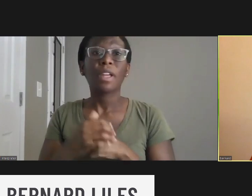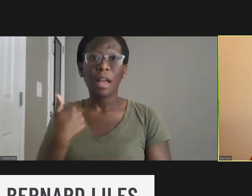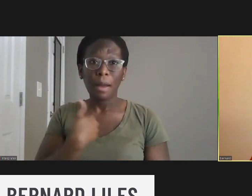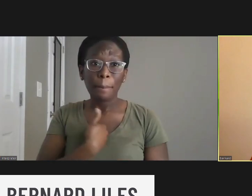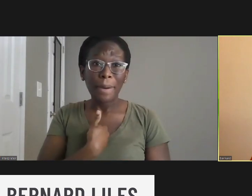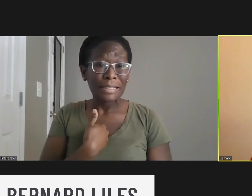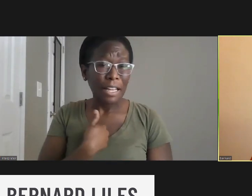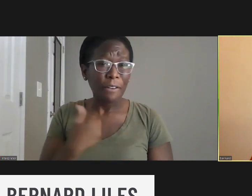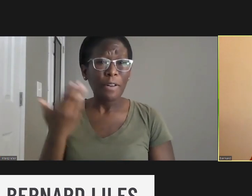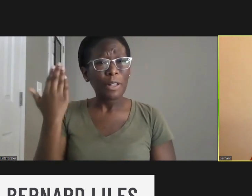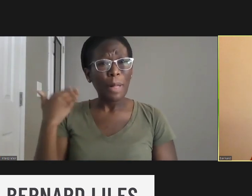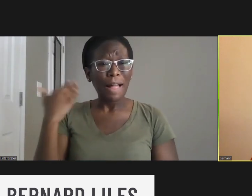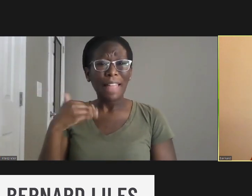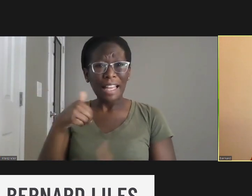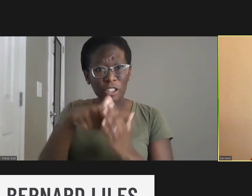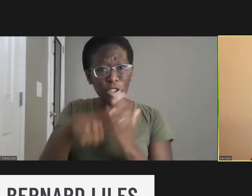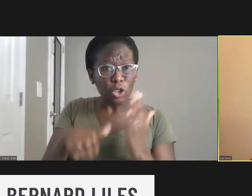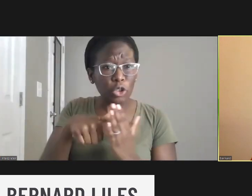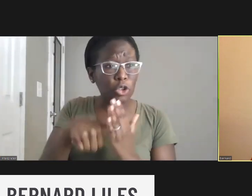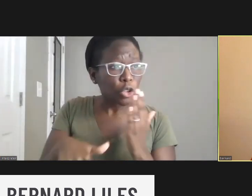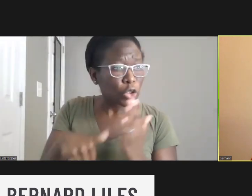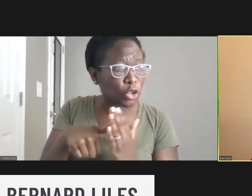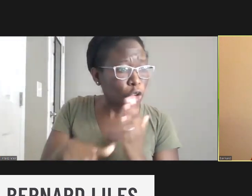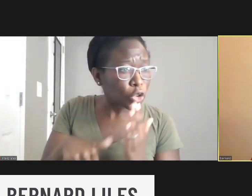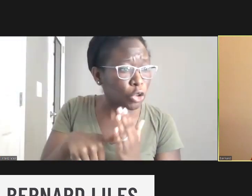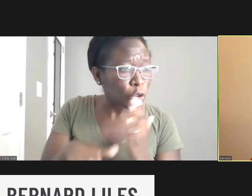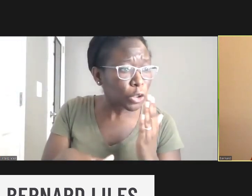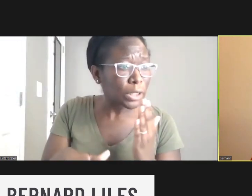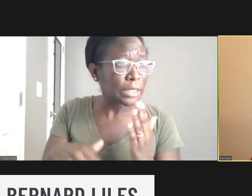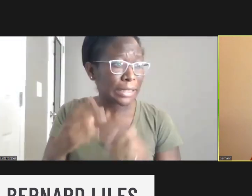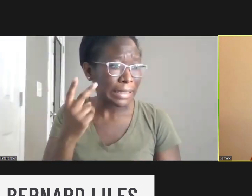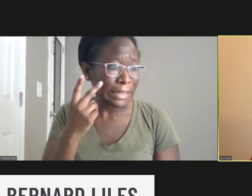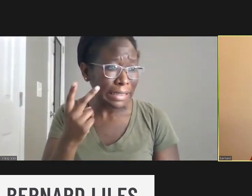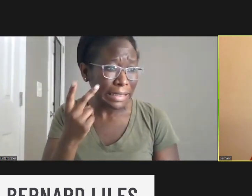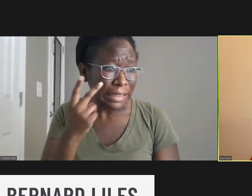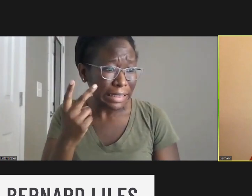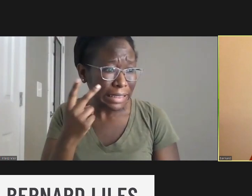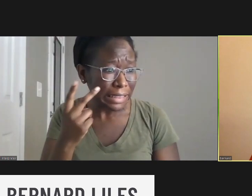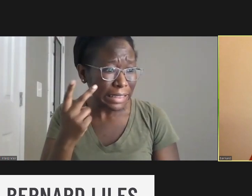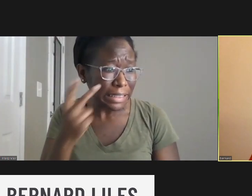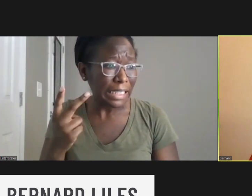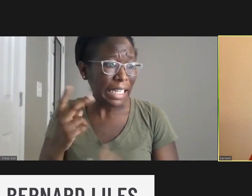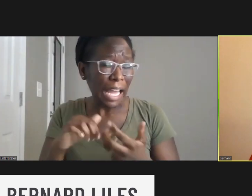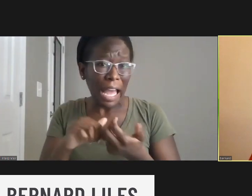last surgery to do a bone graft for my white ego.